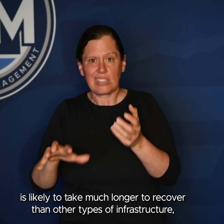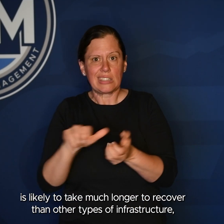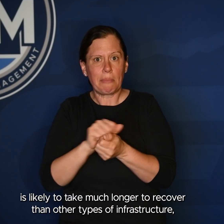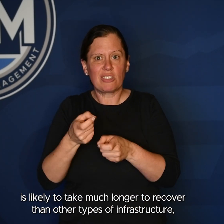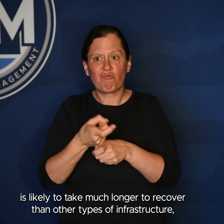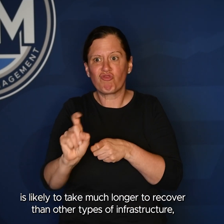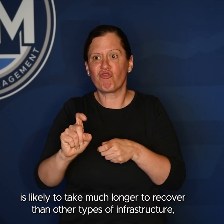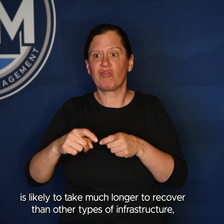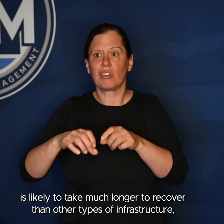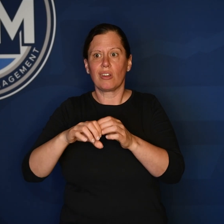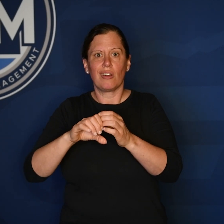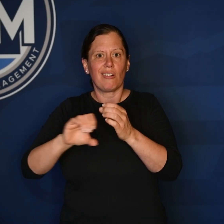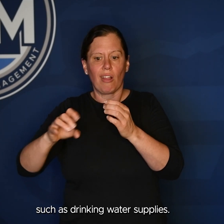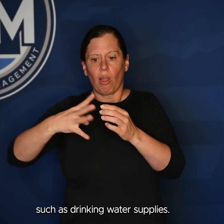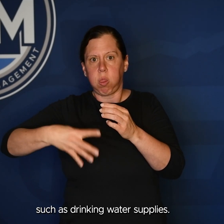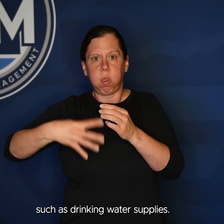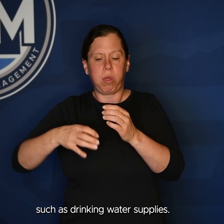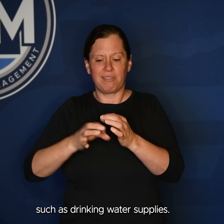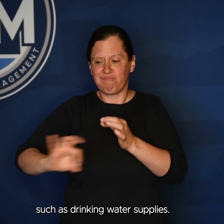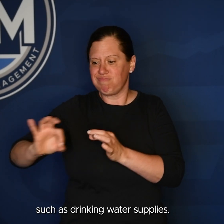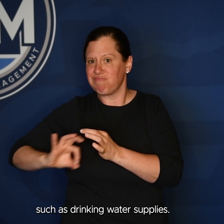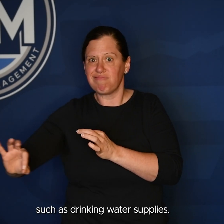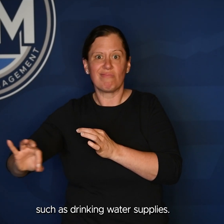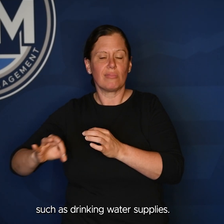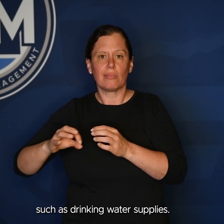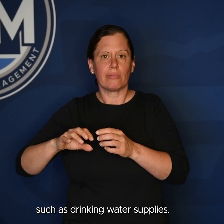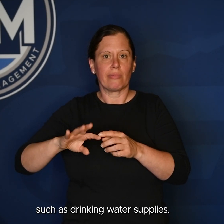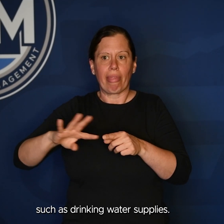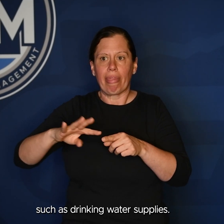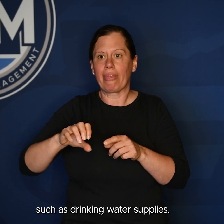of infrastructure, such as drinking water supplies.